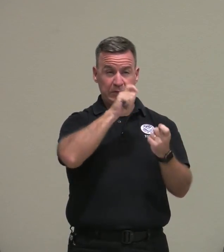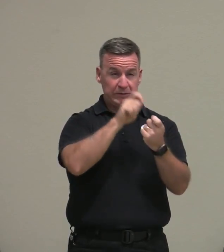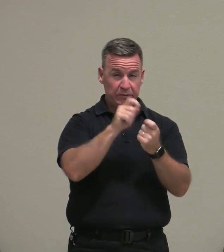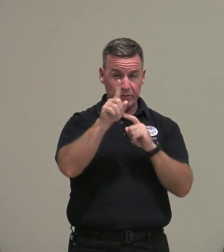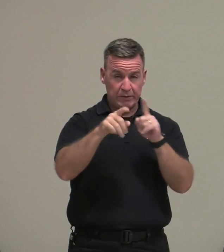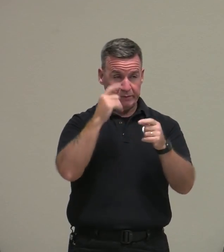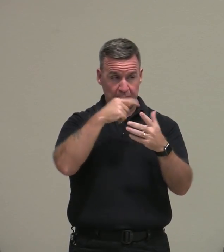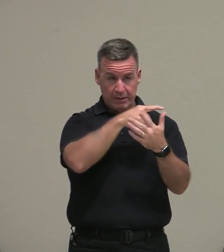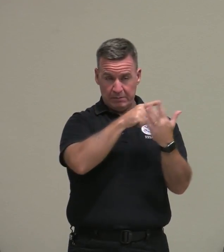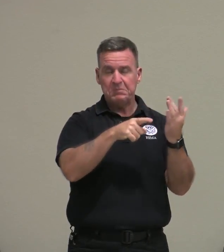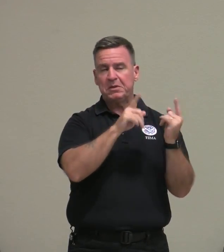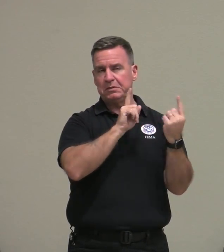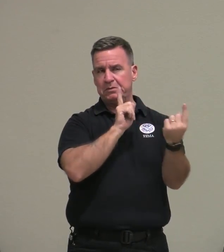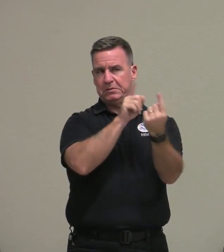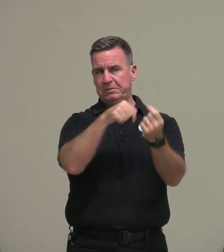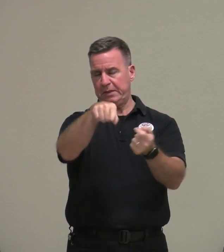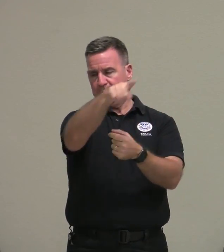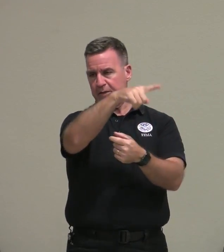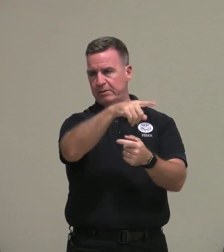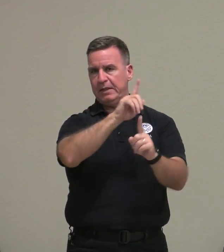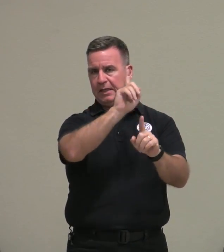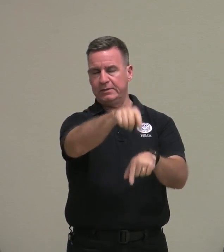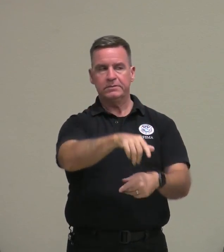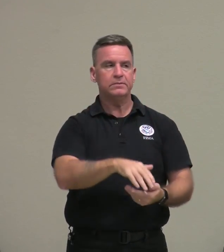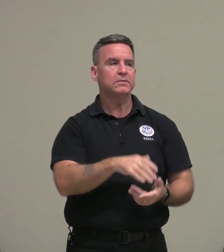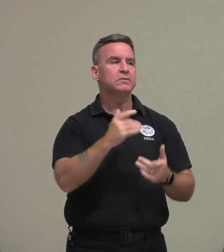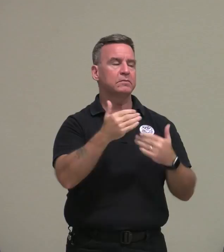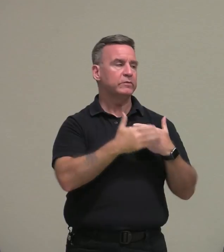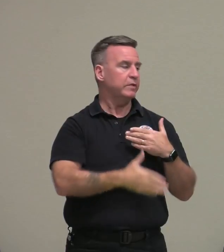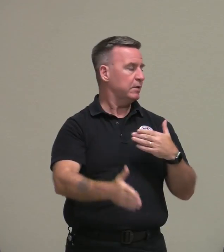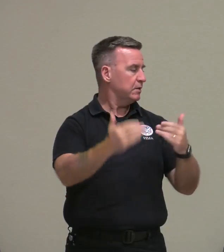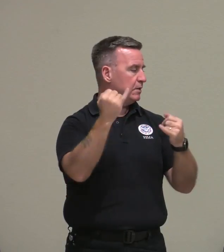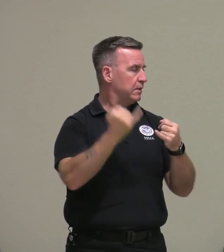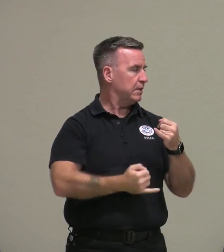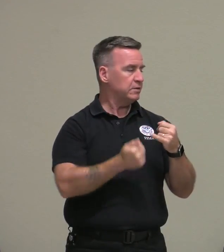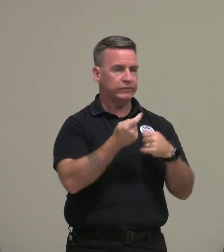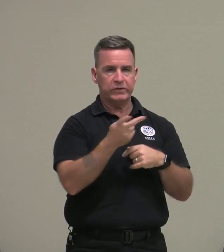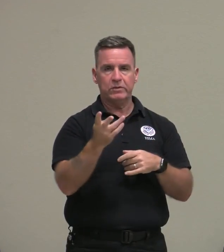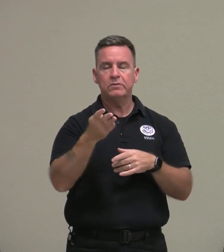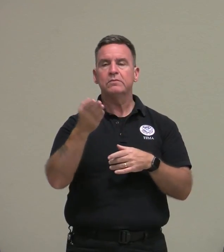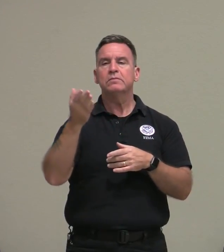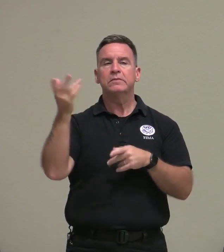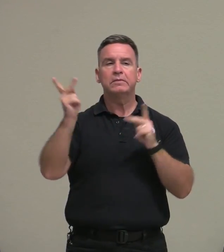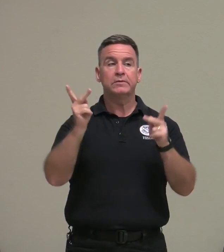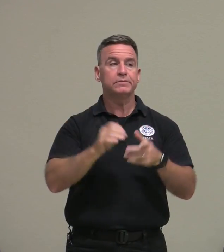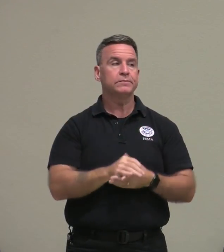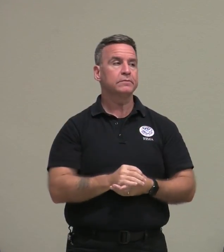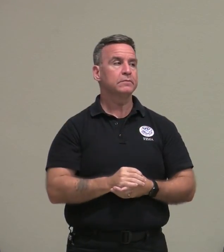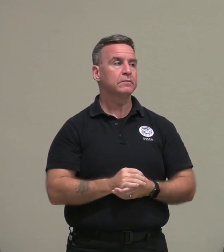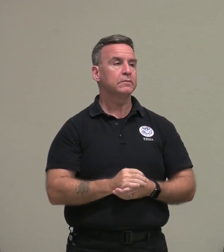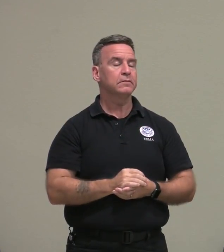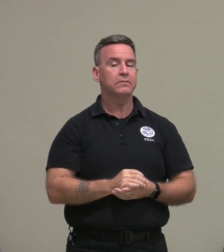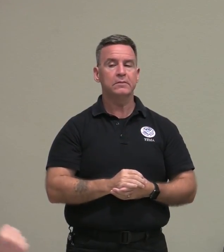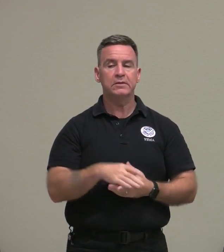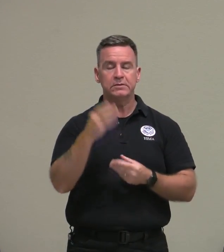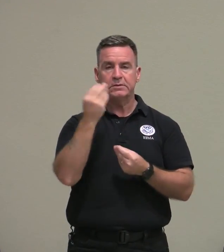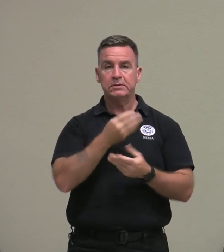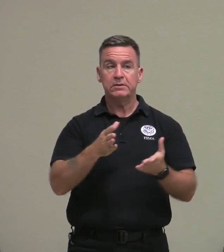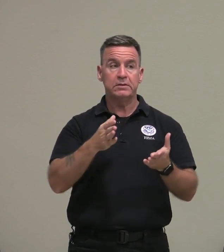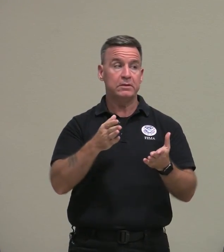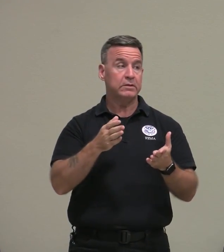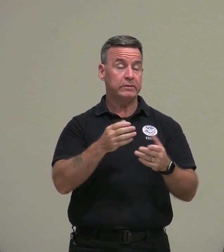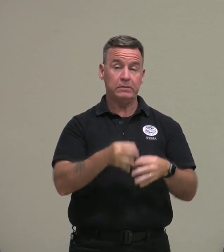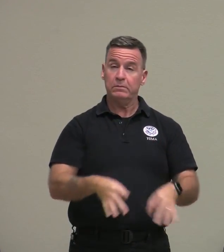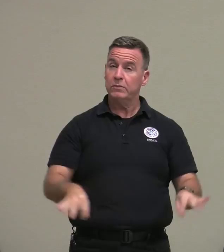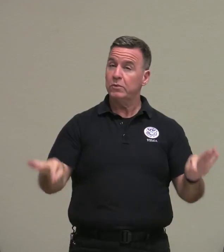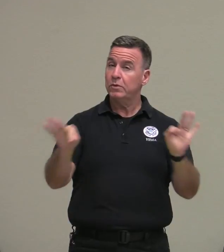specific question for them, you can join them back there and ask it so we can move on to the last couple of folks. What I will say is that it's very